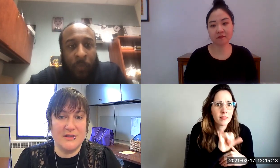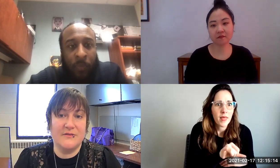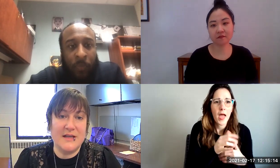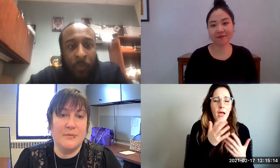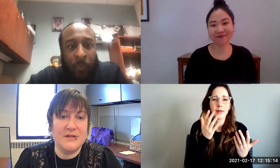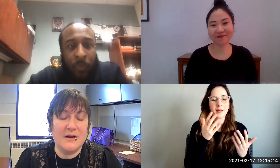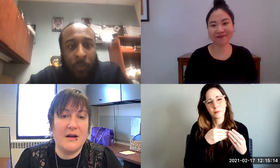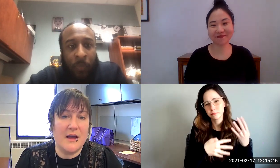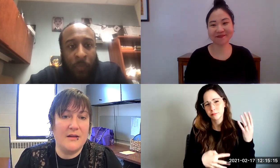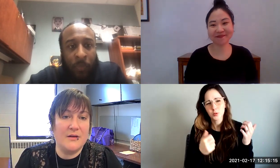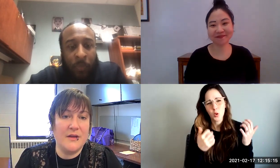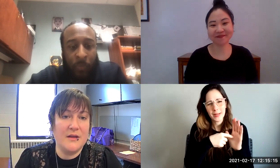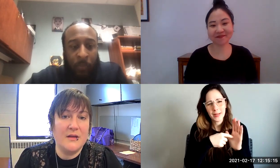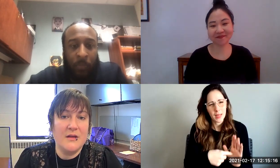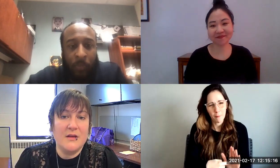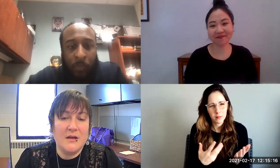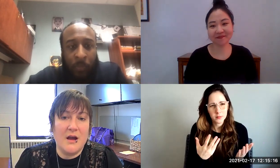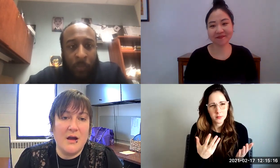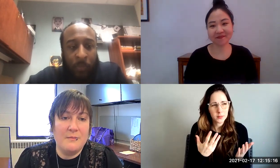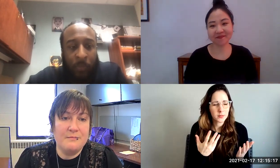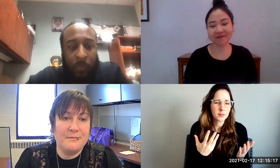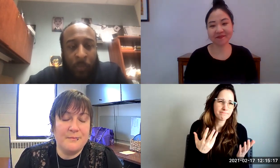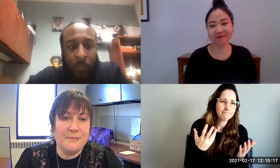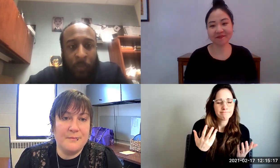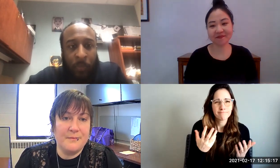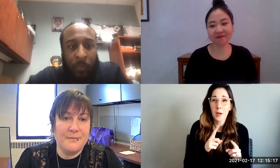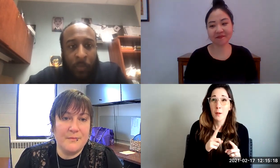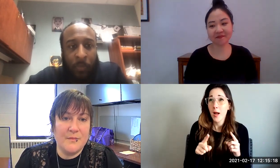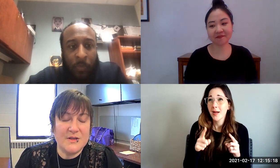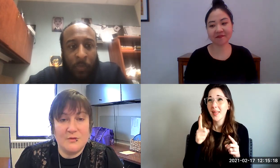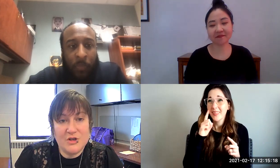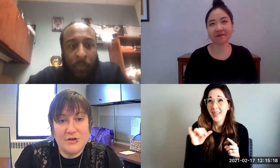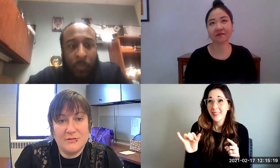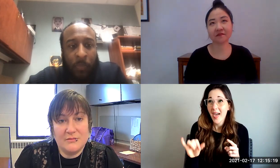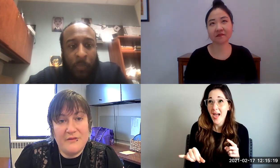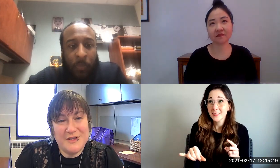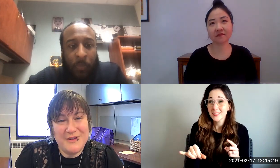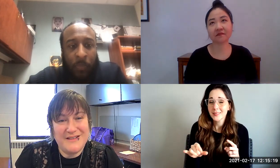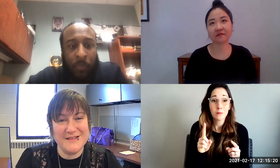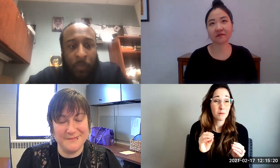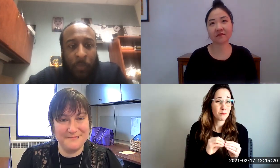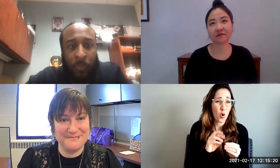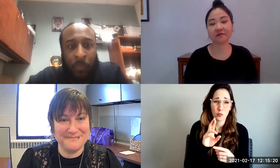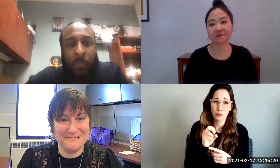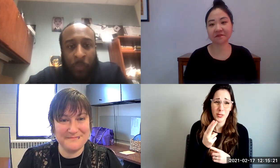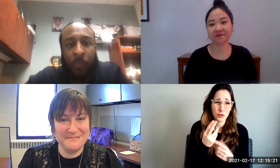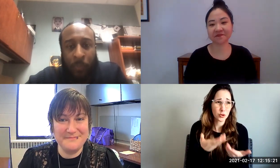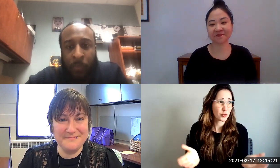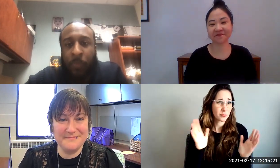laundry list of examples there. I think um, it's a richer life experience.